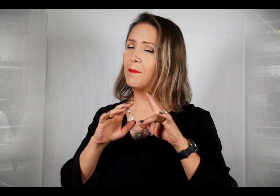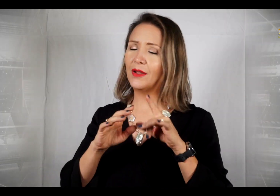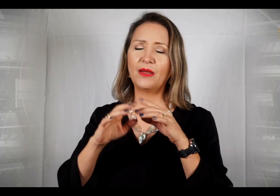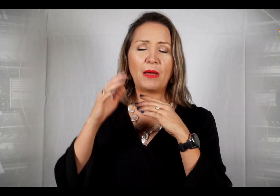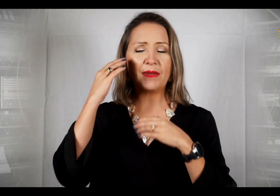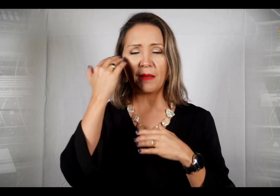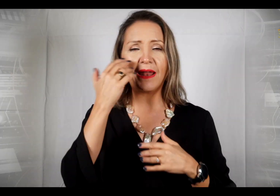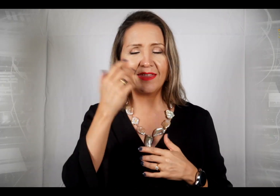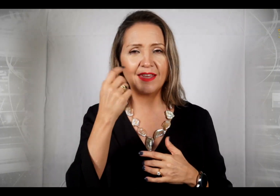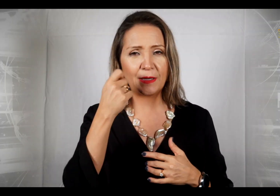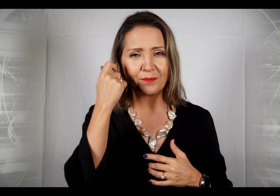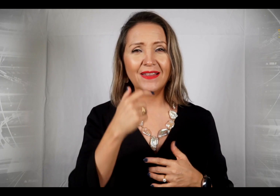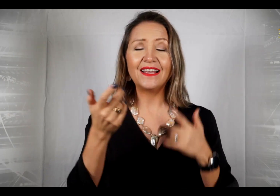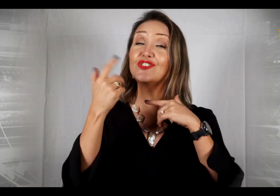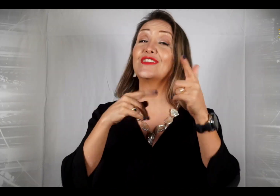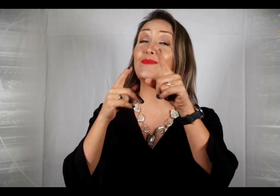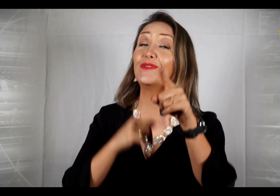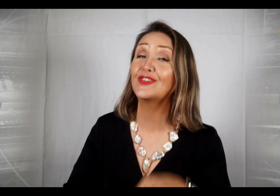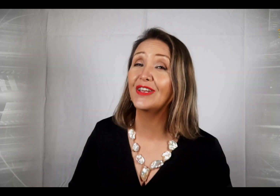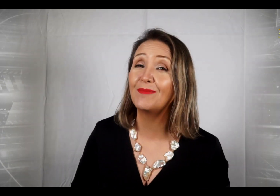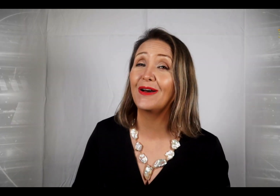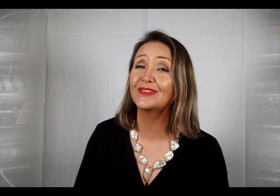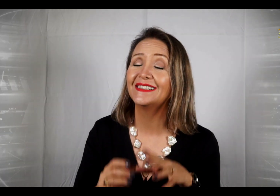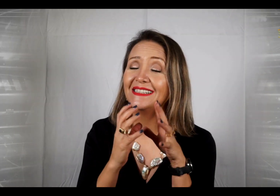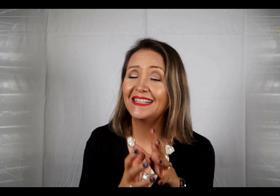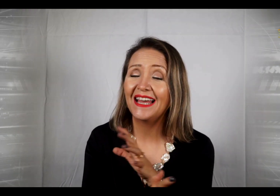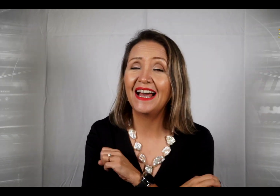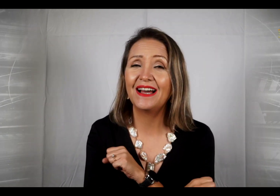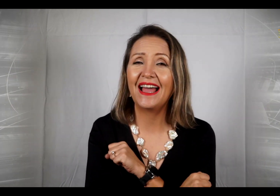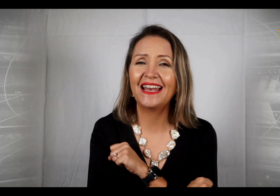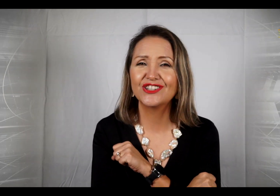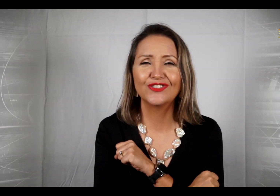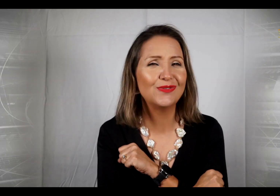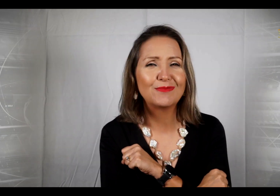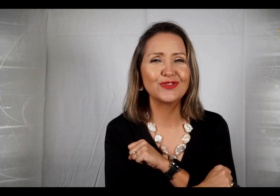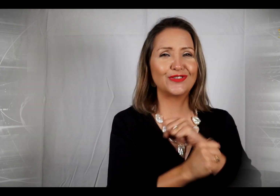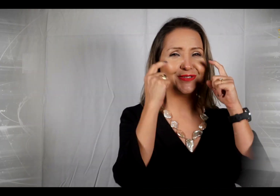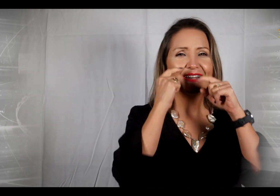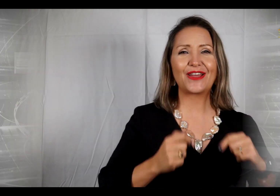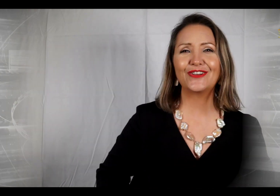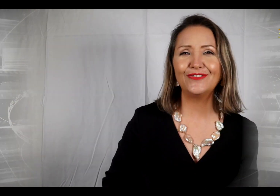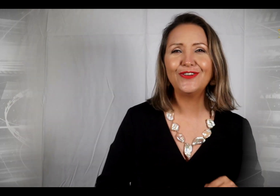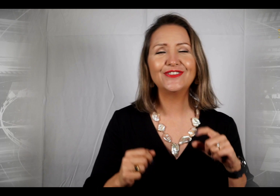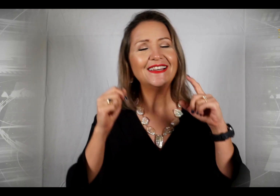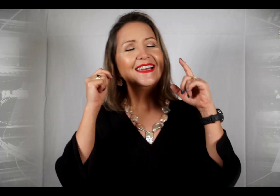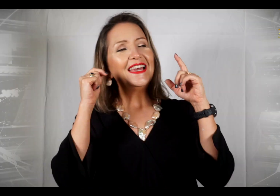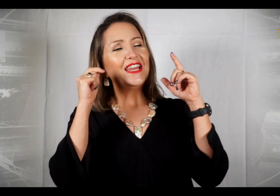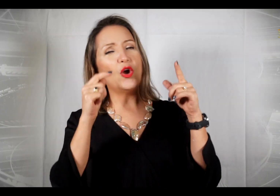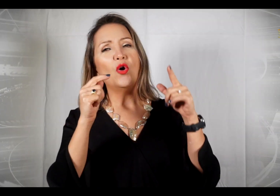But it's just that I'm going to be talking about eyelashes too, I'm sure, so I got confused. No, when